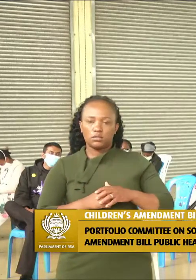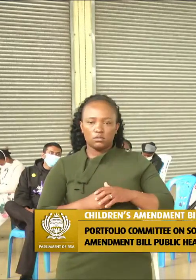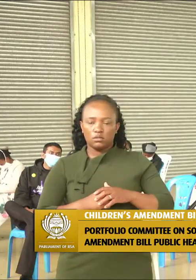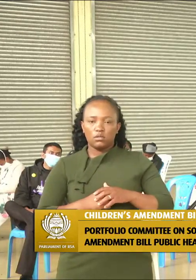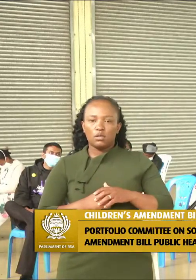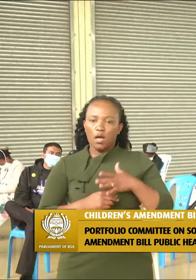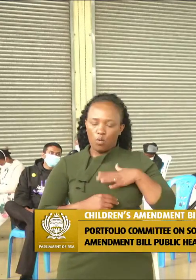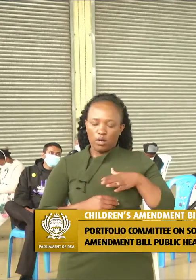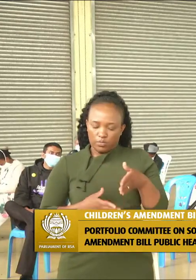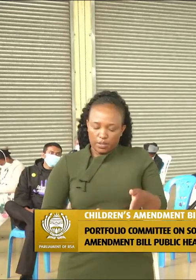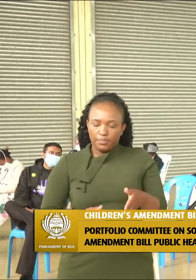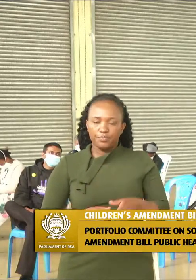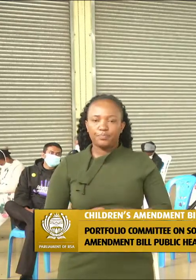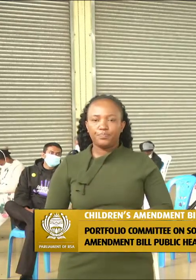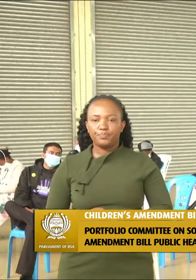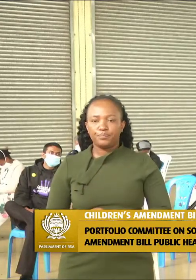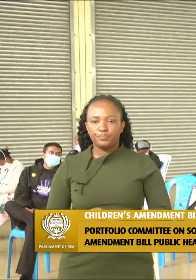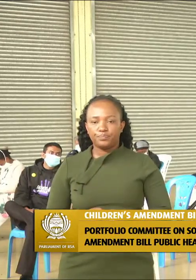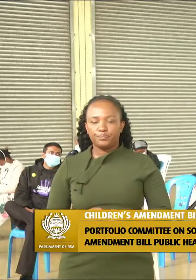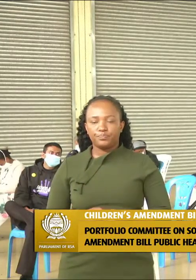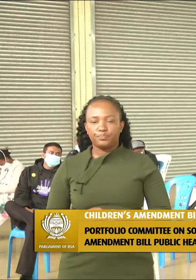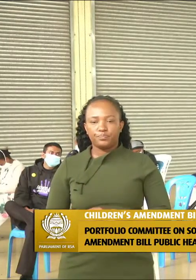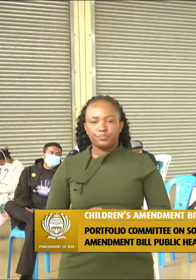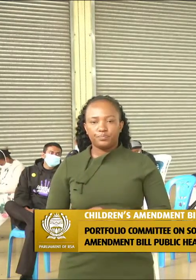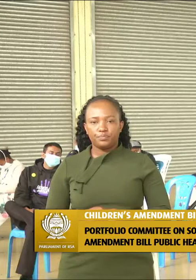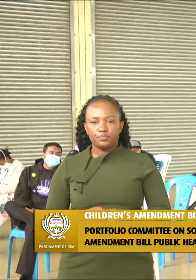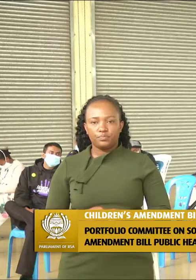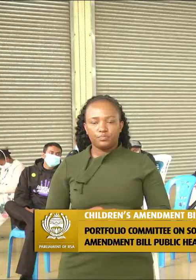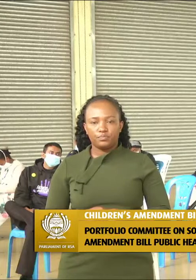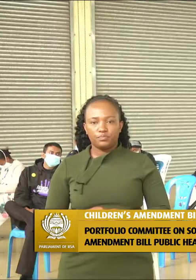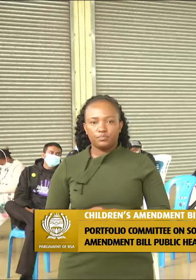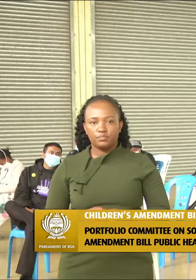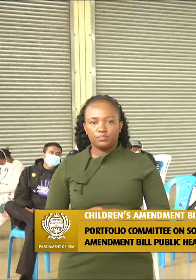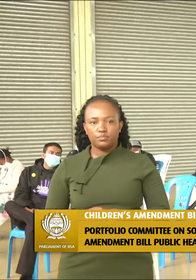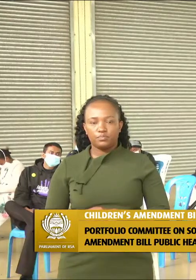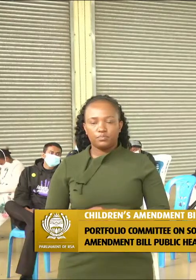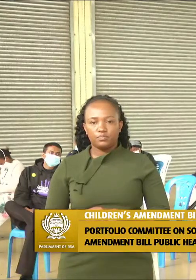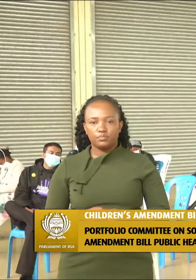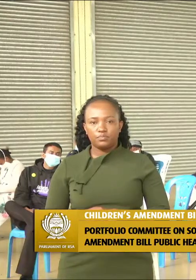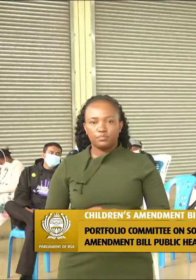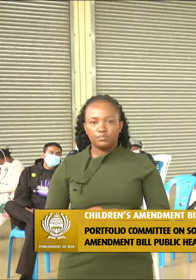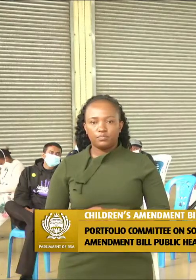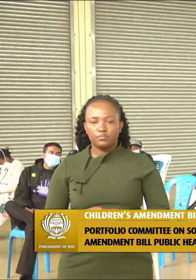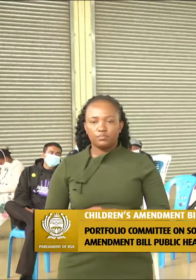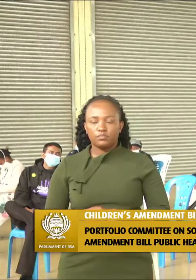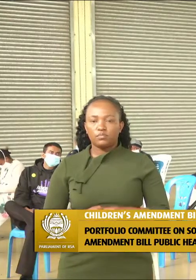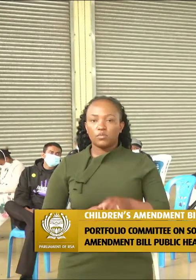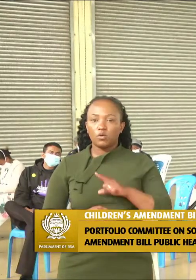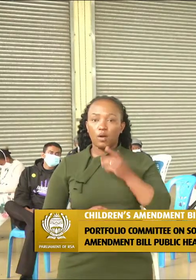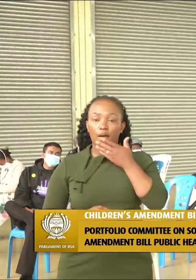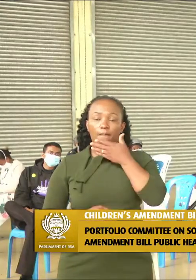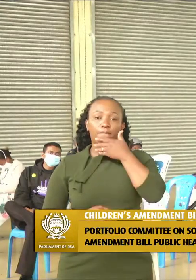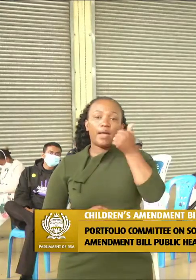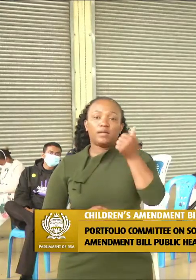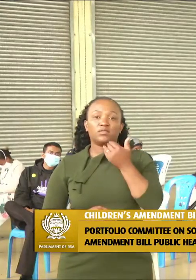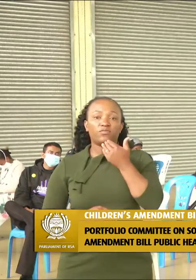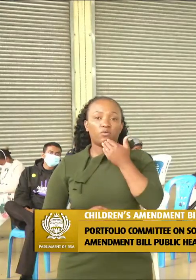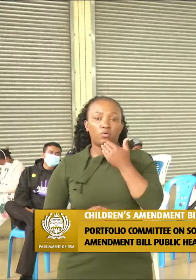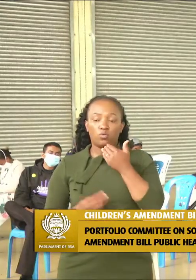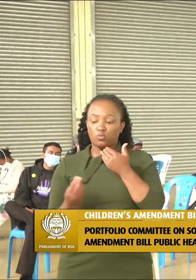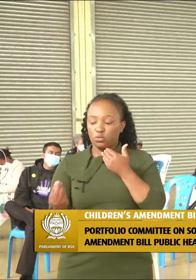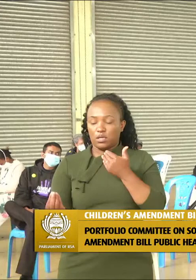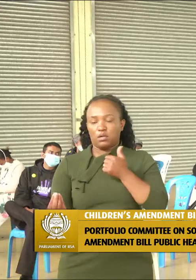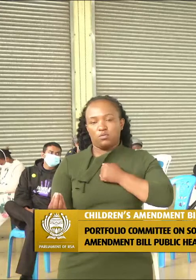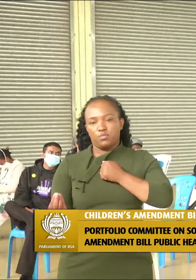ukuze ngibe la ngeke ngikhokhelwe ngisho nokukhokhelwa emsebenzini. For the best interest of my child. Ukuze